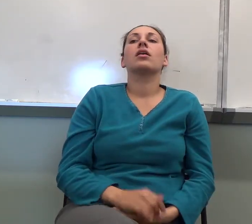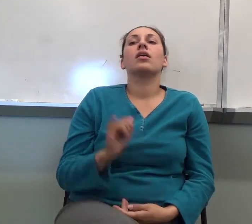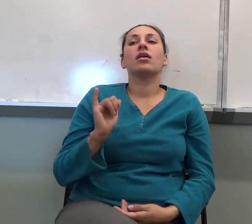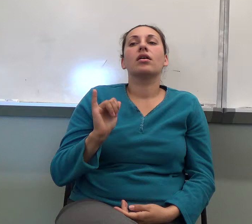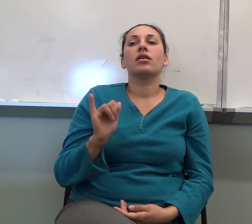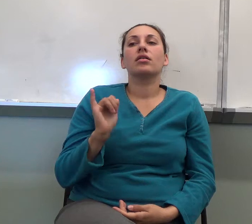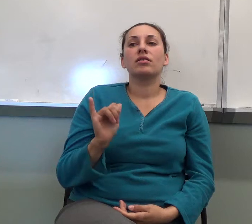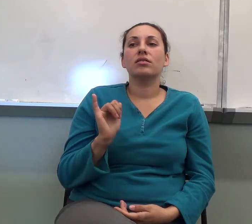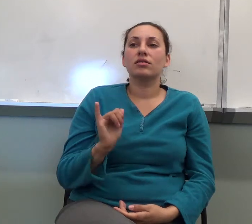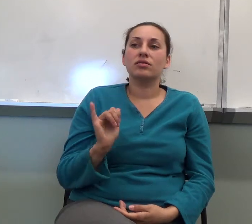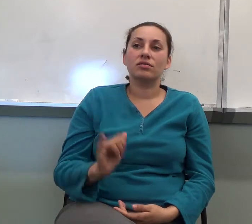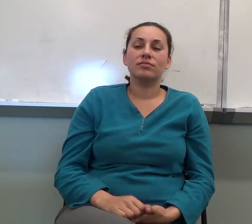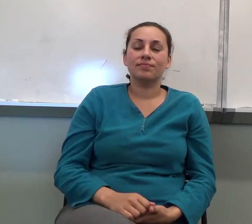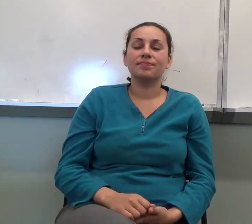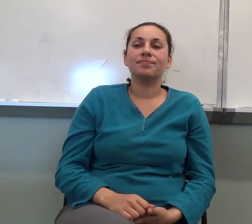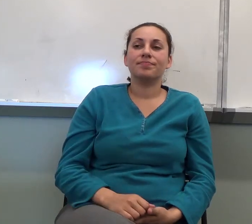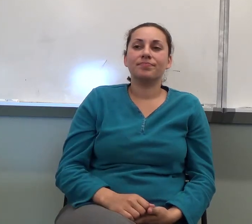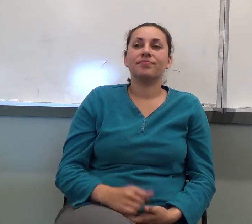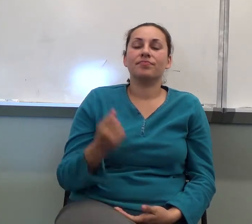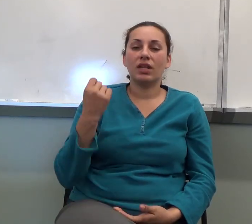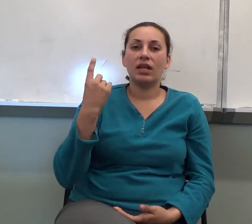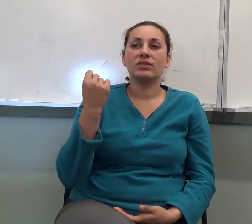Okay, any others in